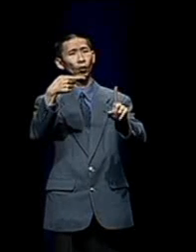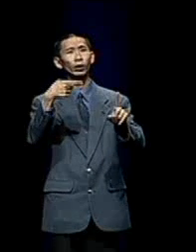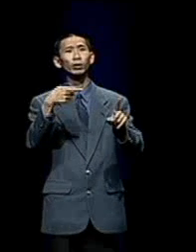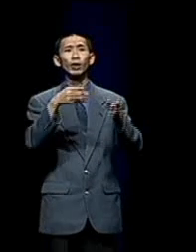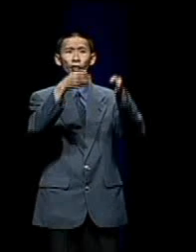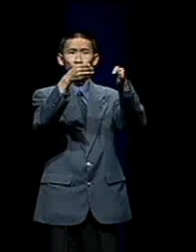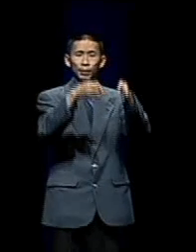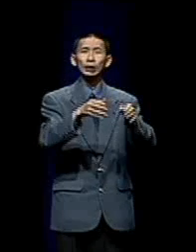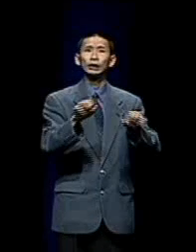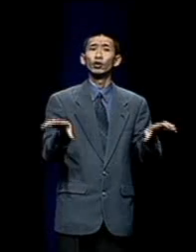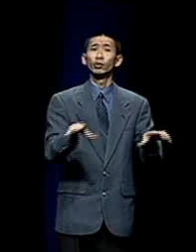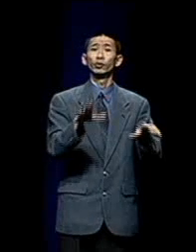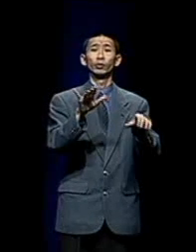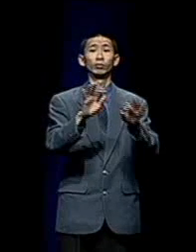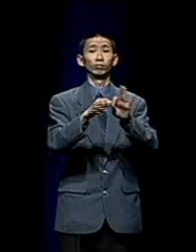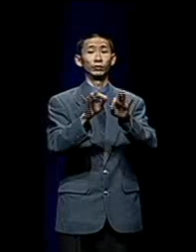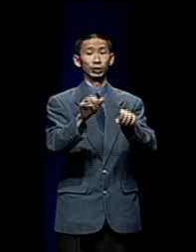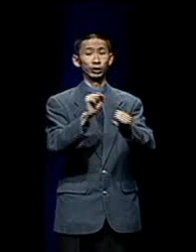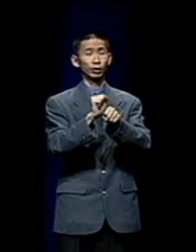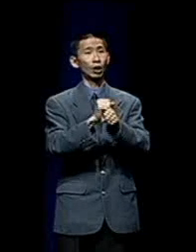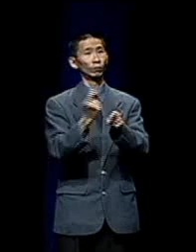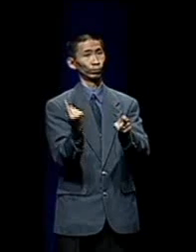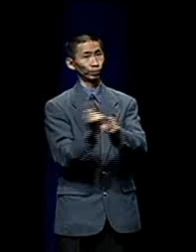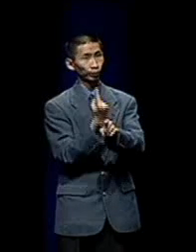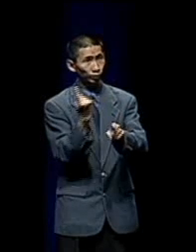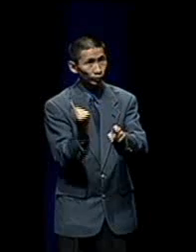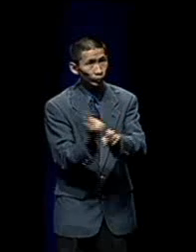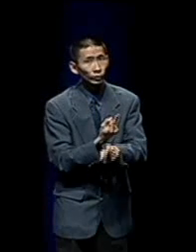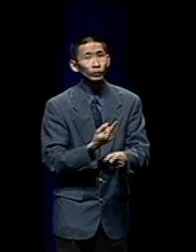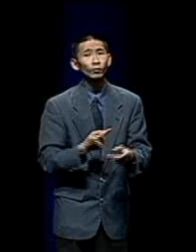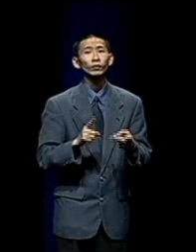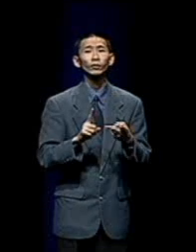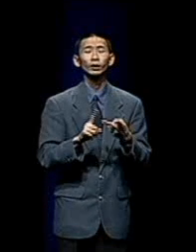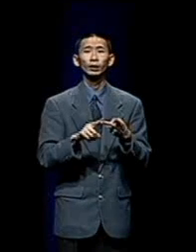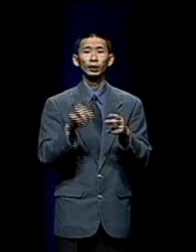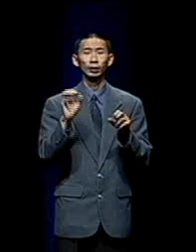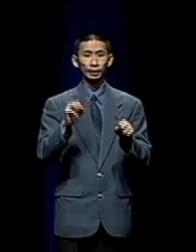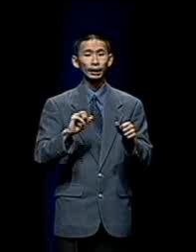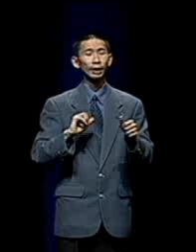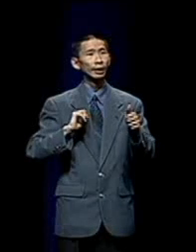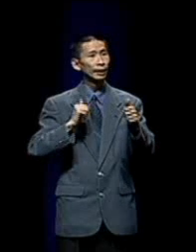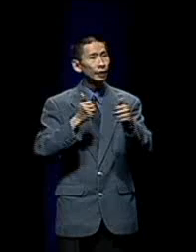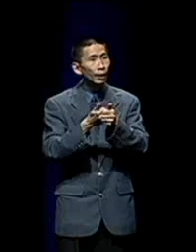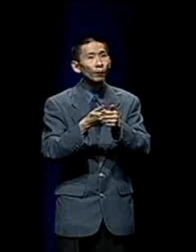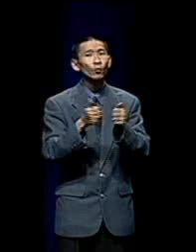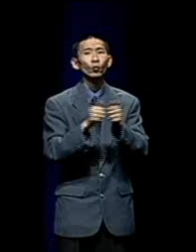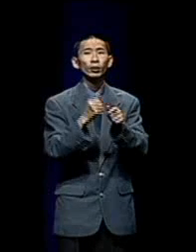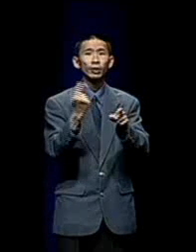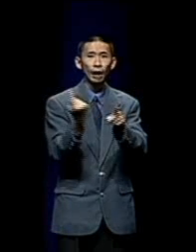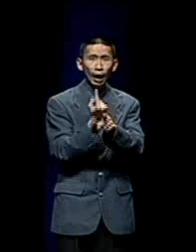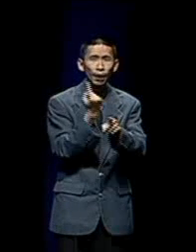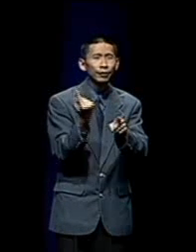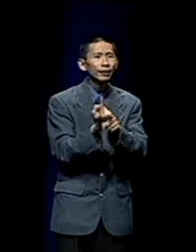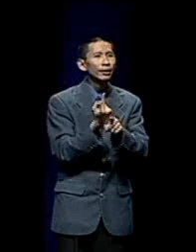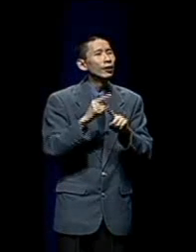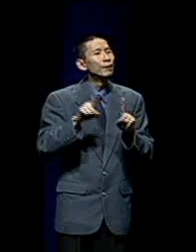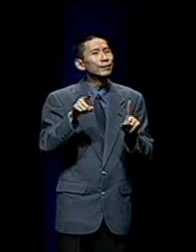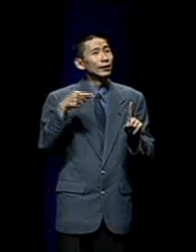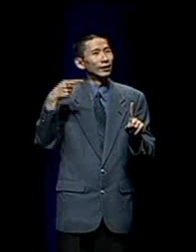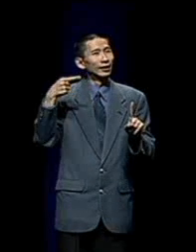job correctly, they can do it keeping up their accuracy, but it's not at a very high